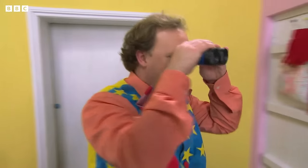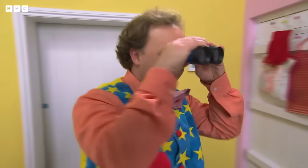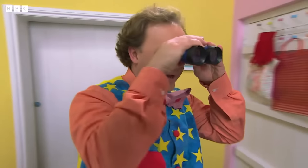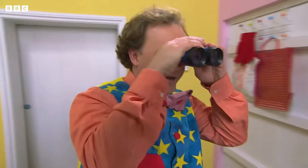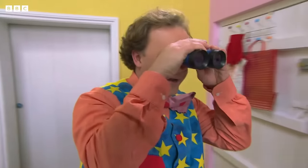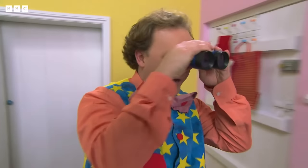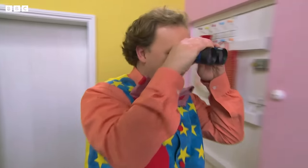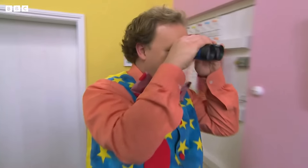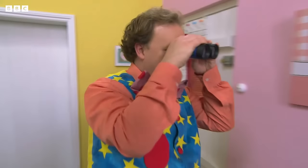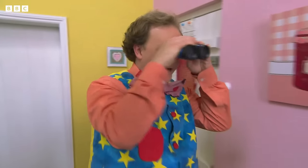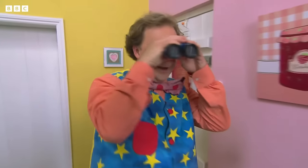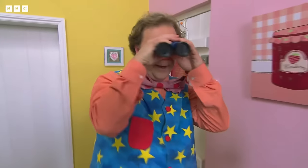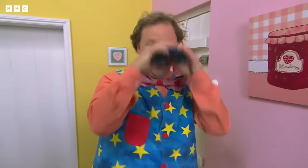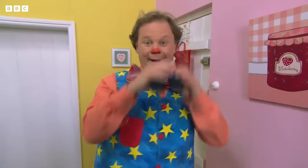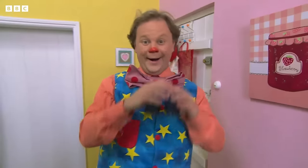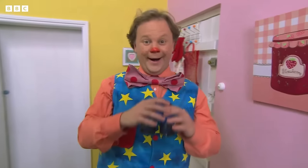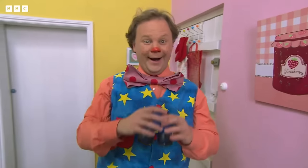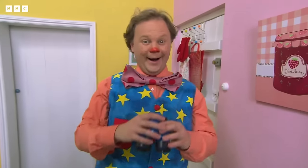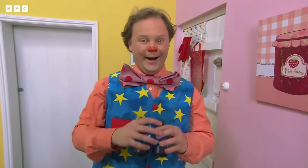kind of animals? Elephants?